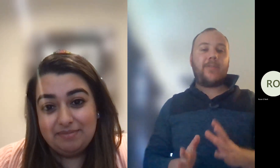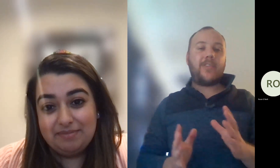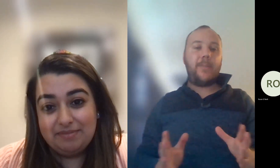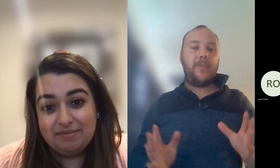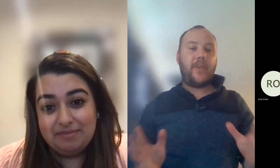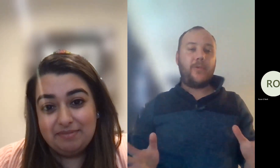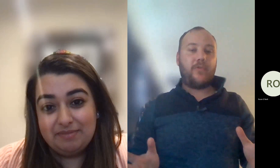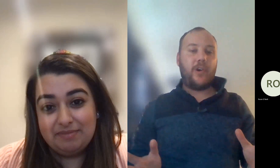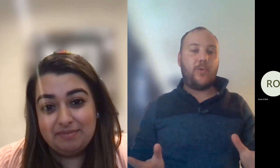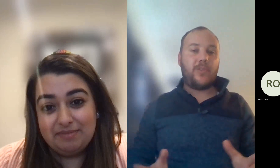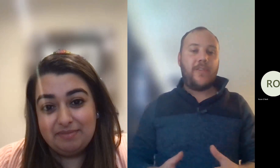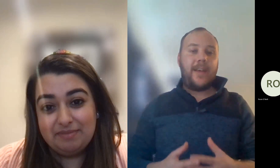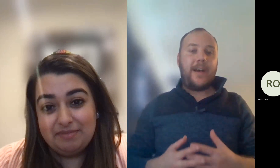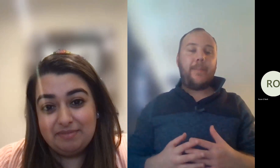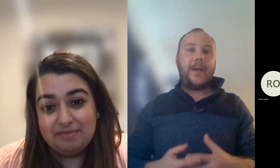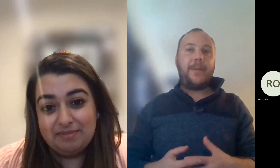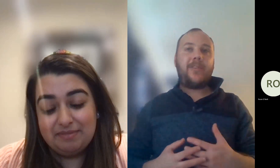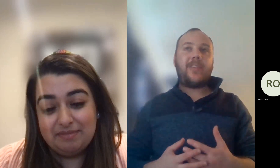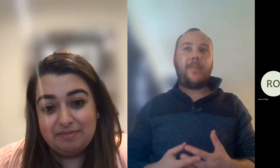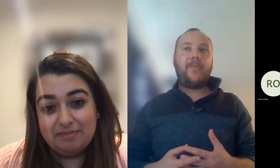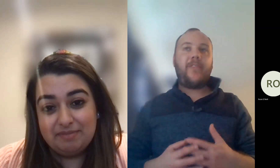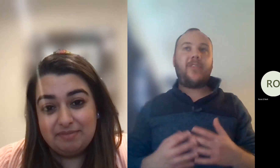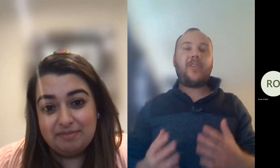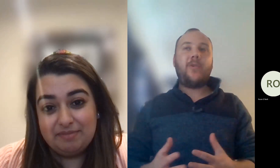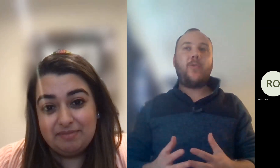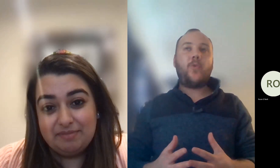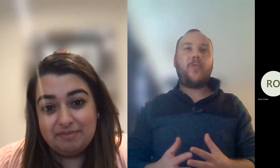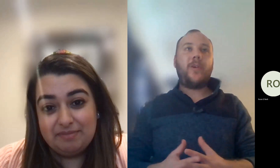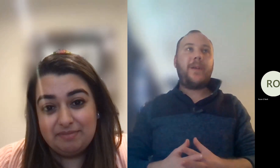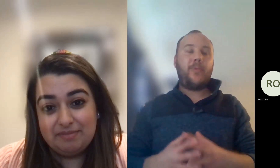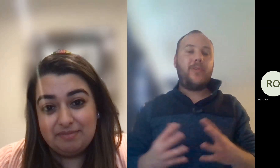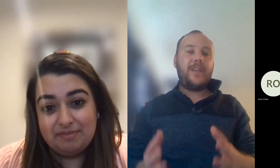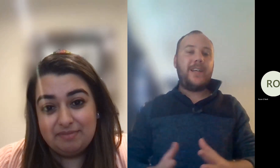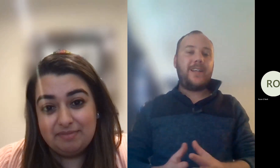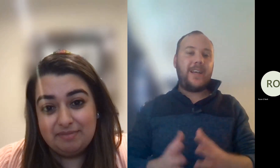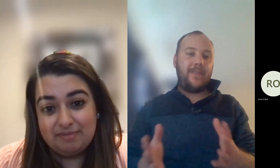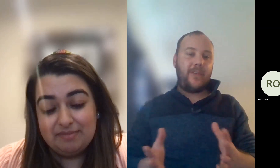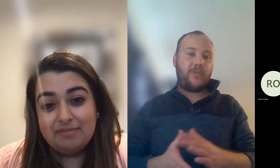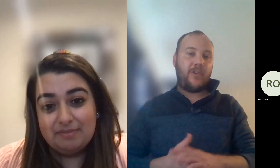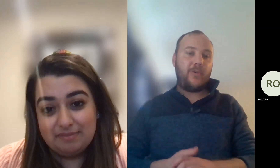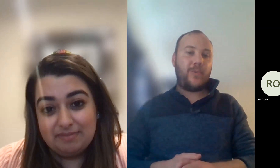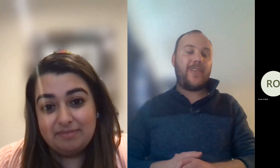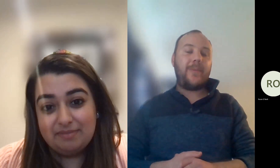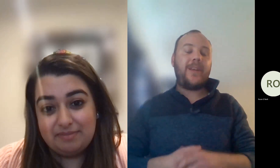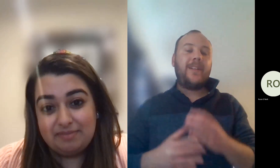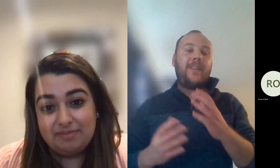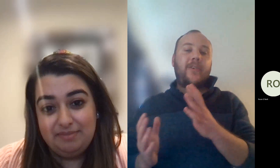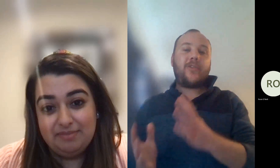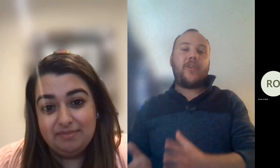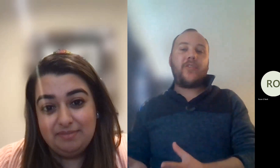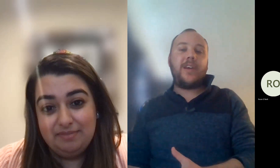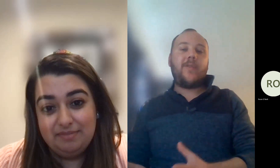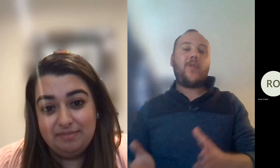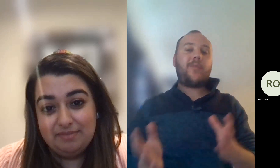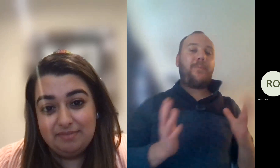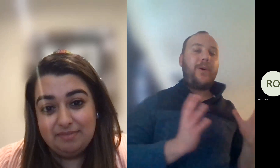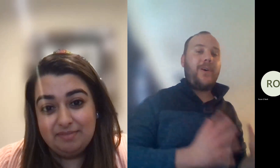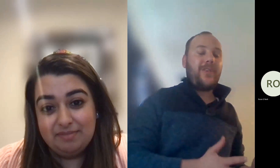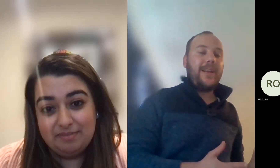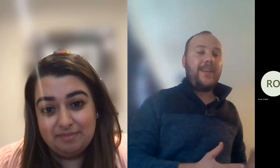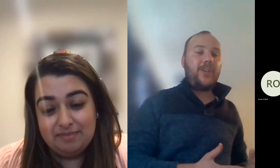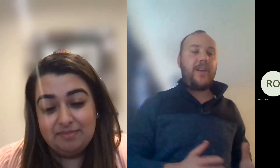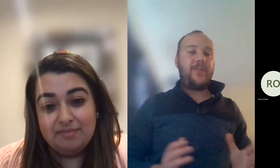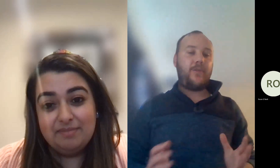more detail about some of those roles and maybe some of the skills that people need in those roles, whether they be soft